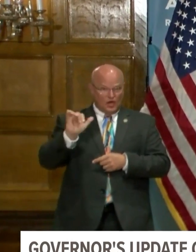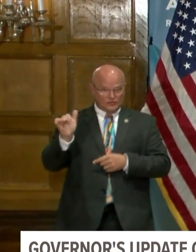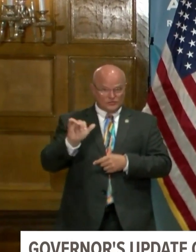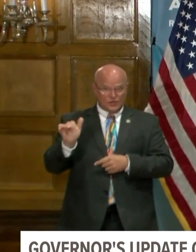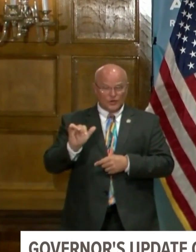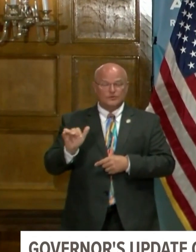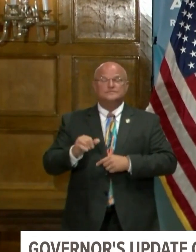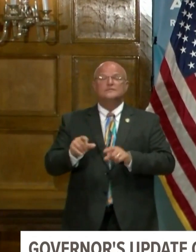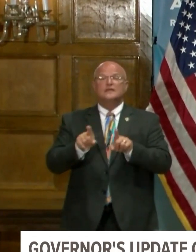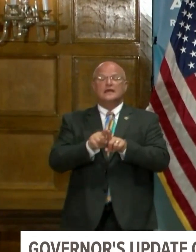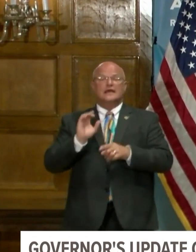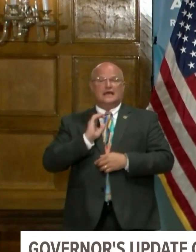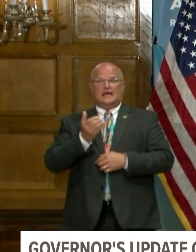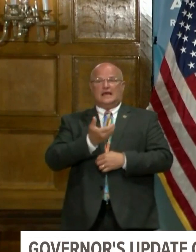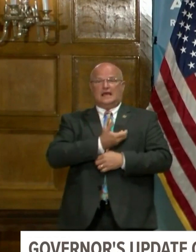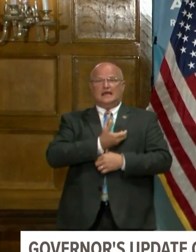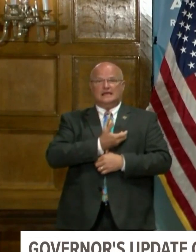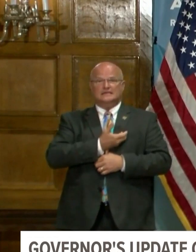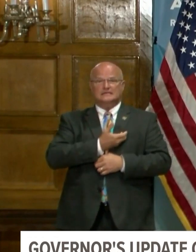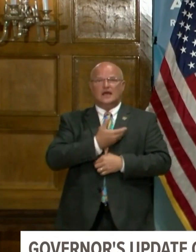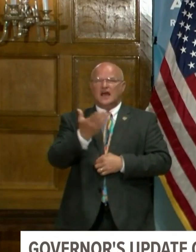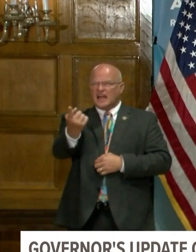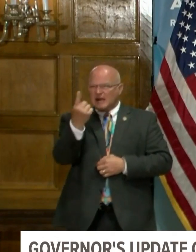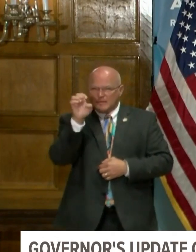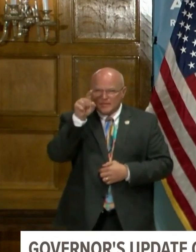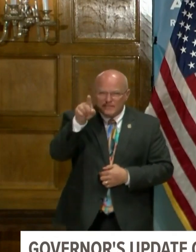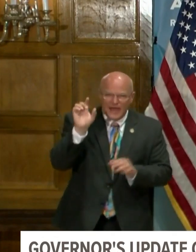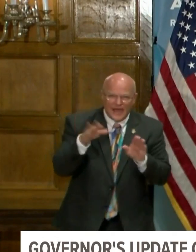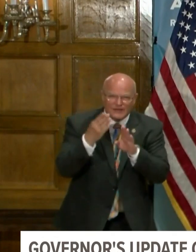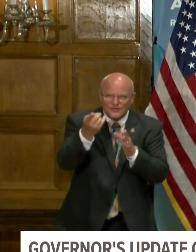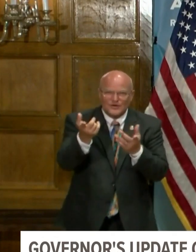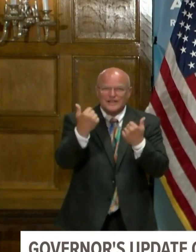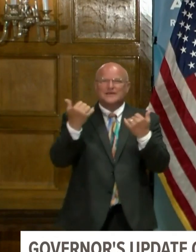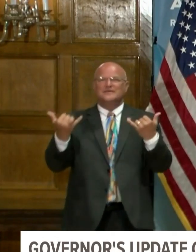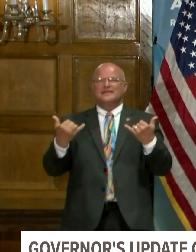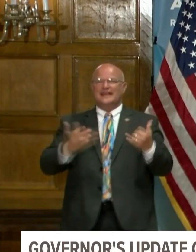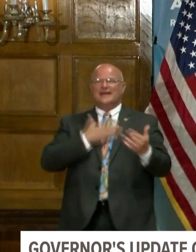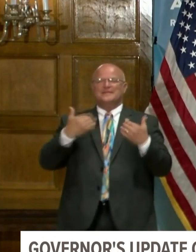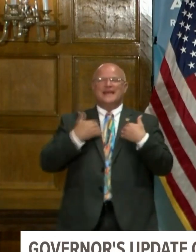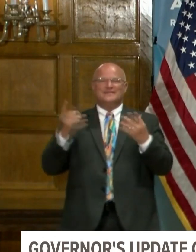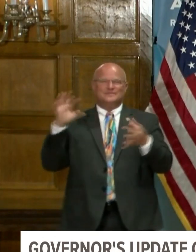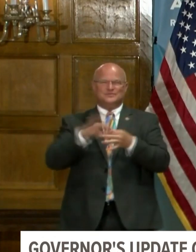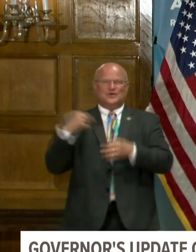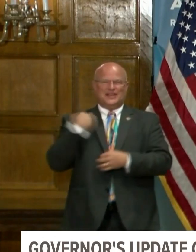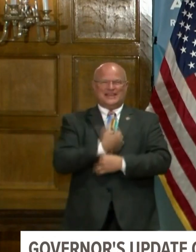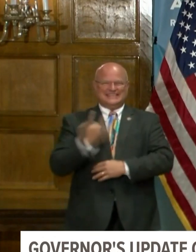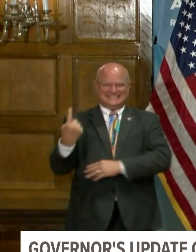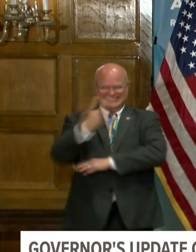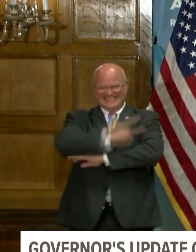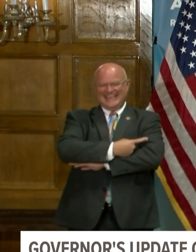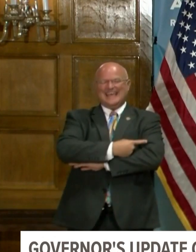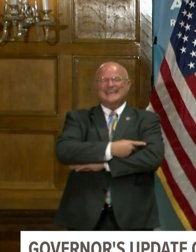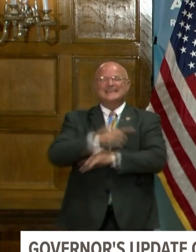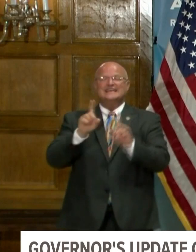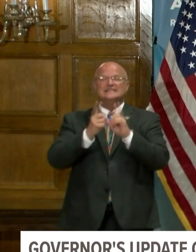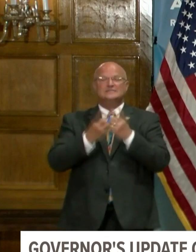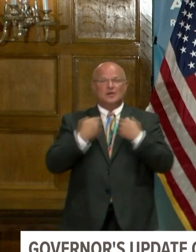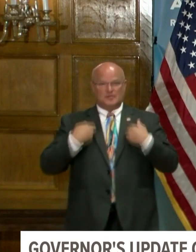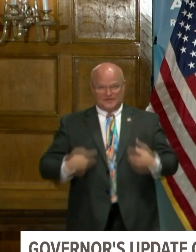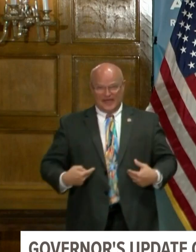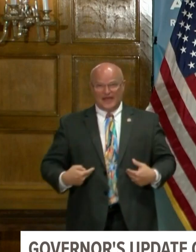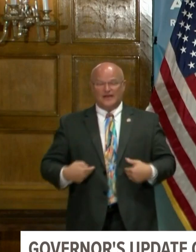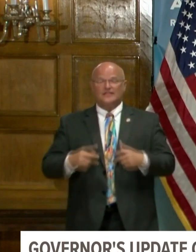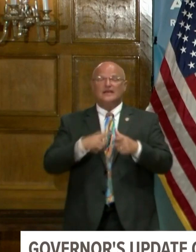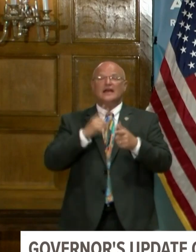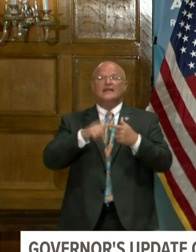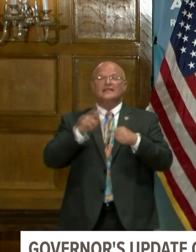also as our coming in the back door there, Dr. Romero. Glad to have him join us today with the Department of Health.